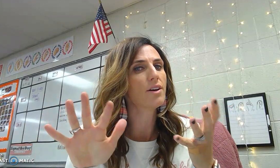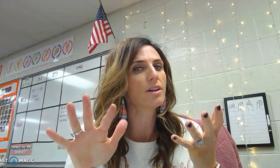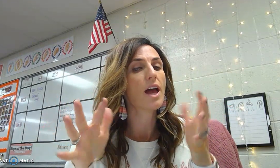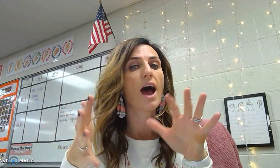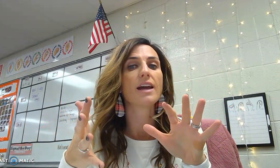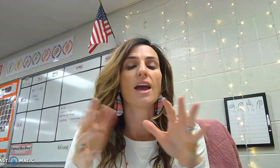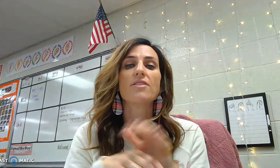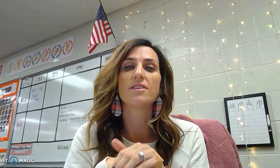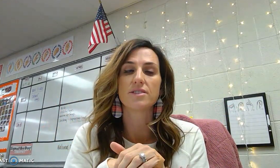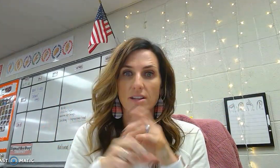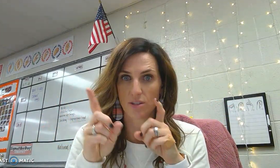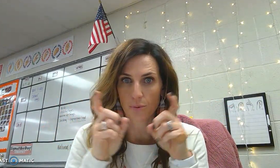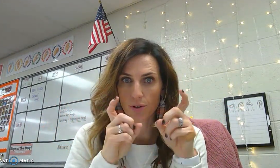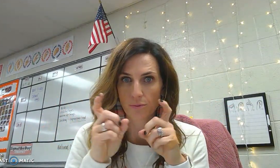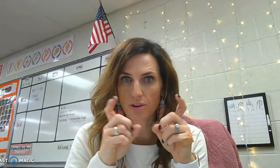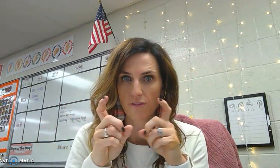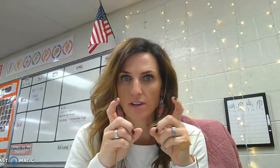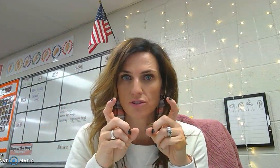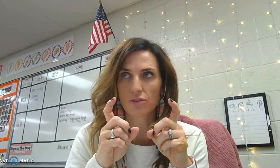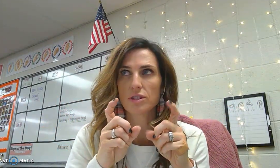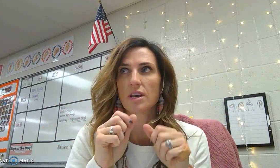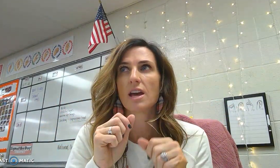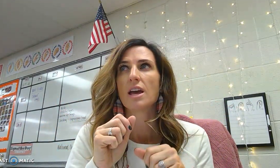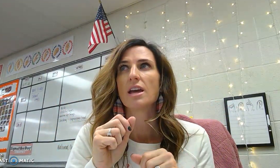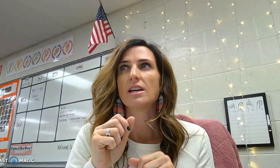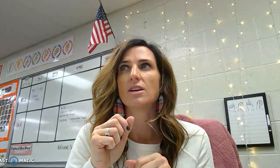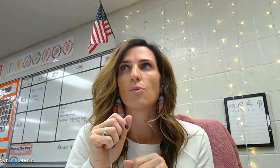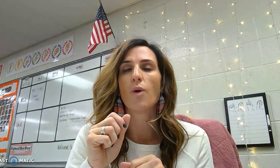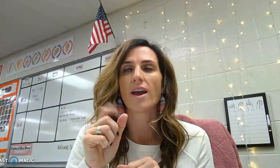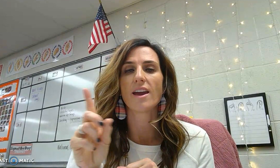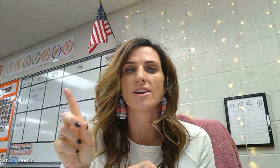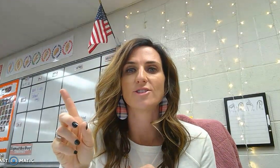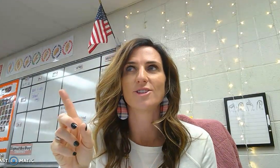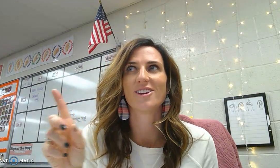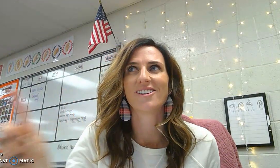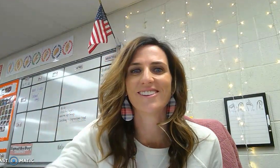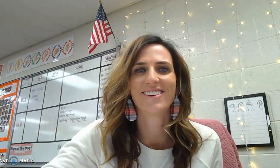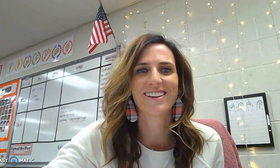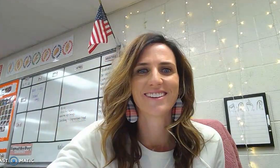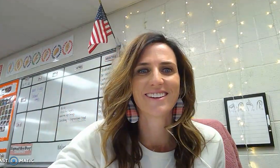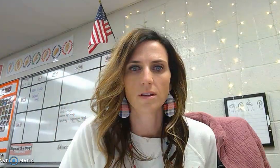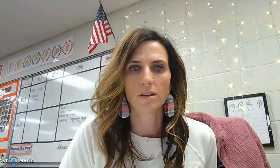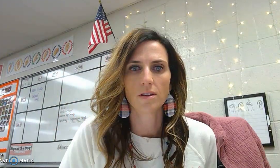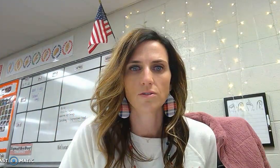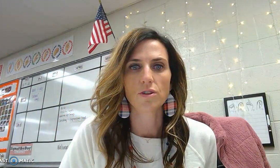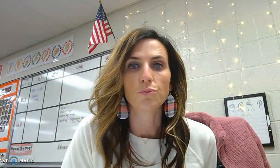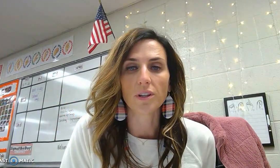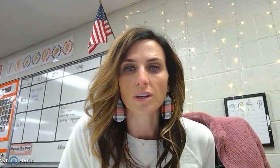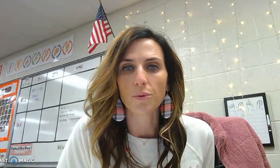well, again, this sign is important with your facials. It's a way to, so really important